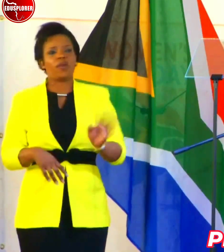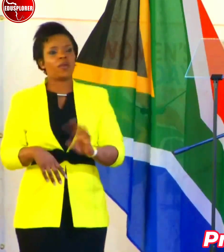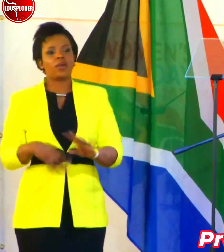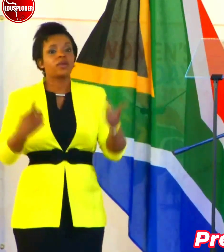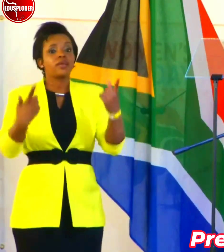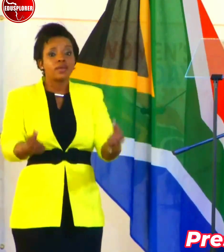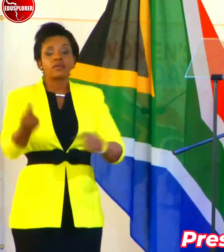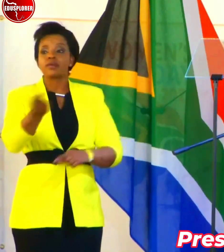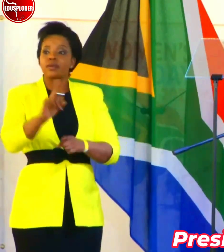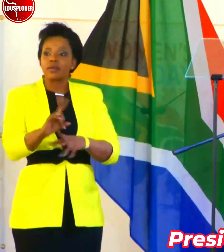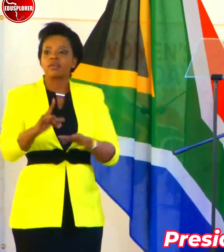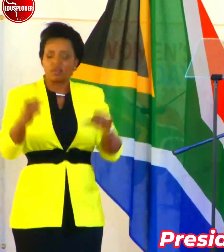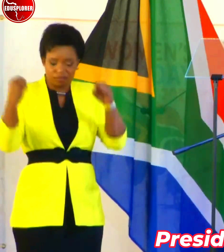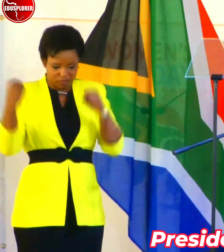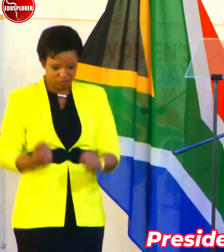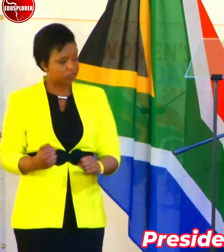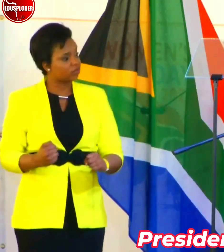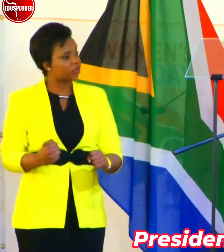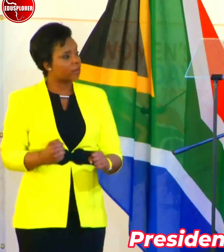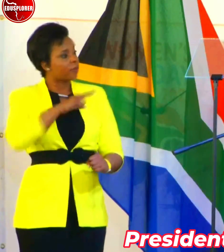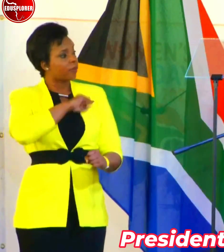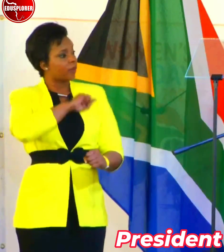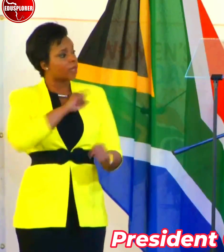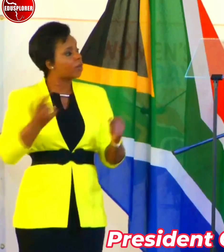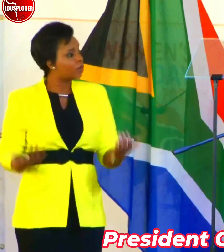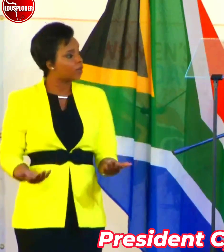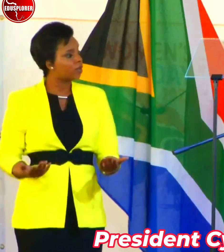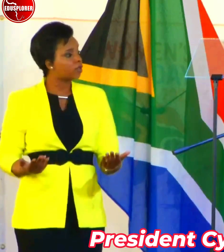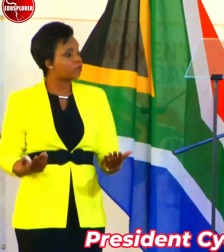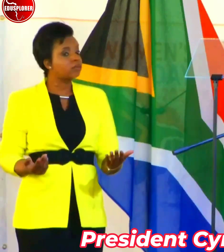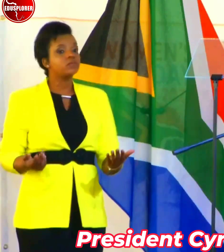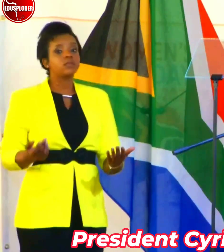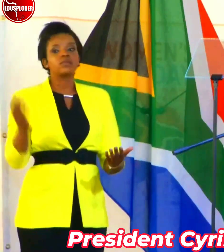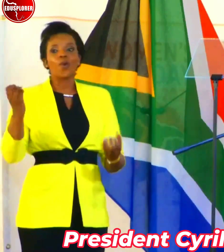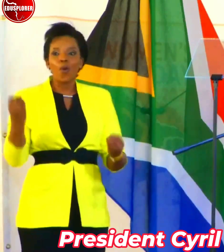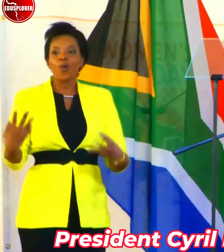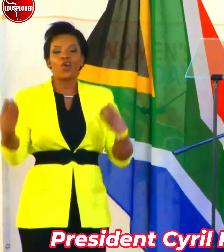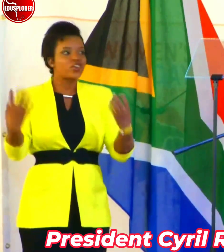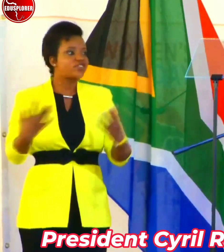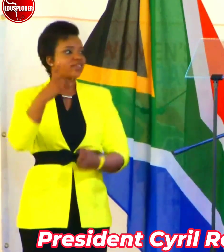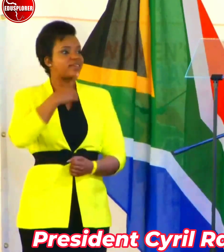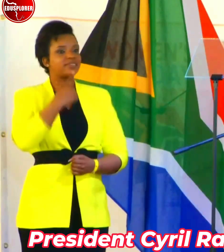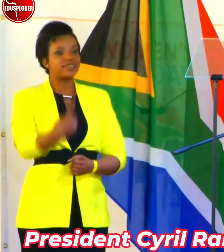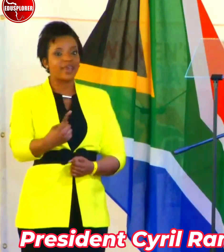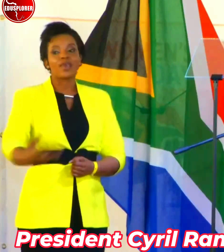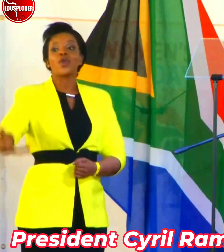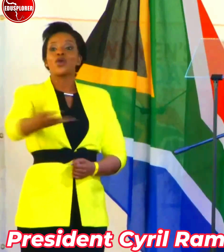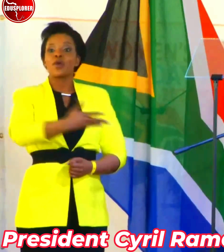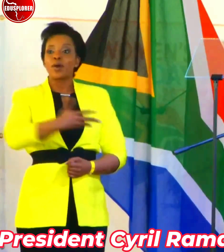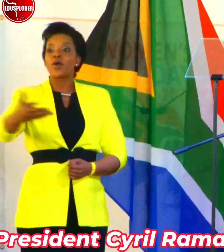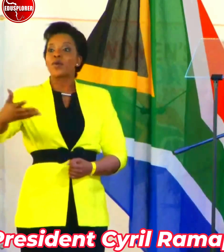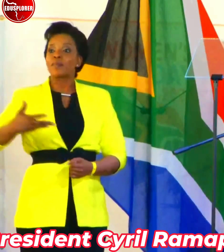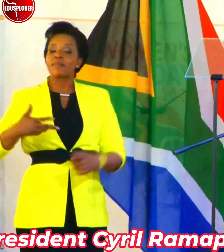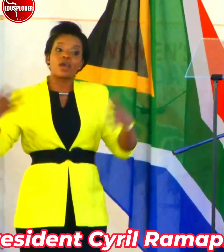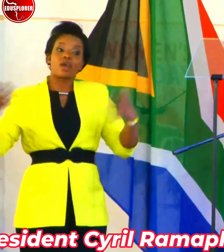actually stick to the job because, as it is often said, bomme kapo